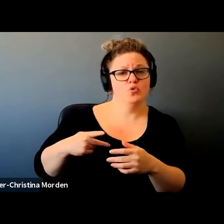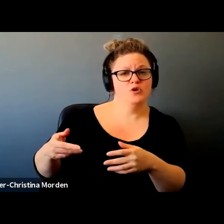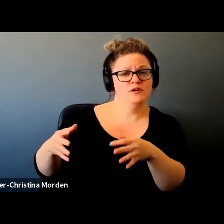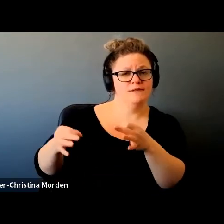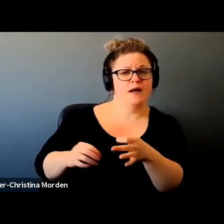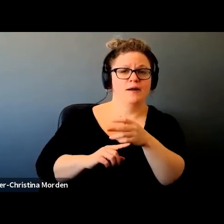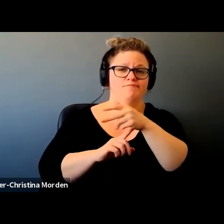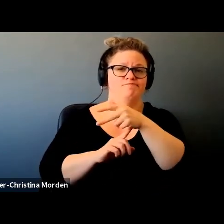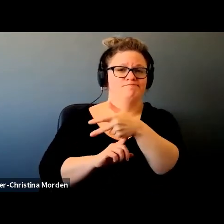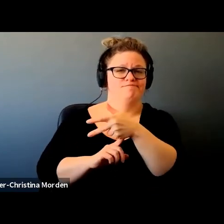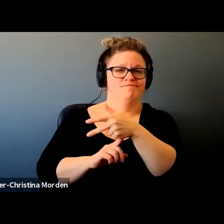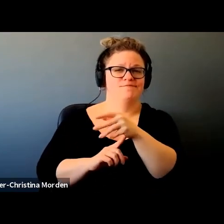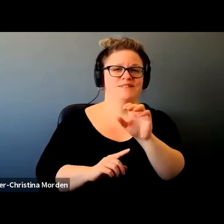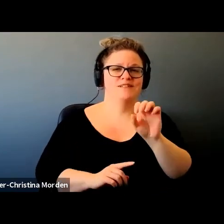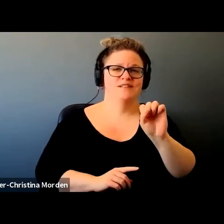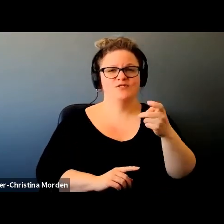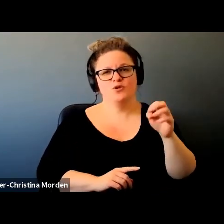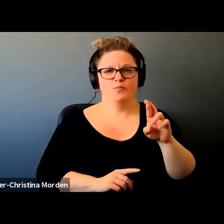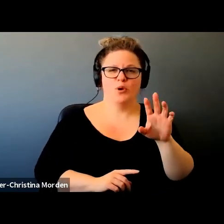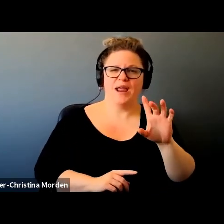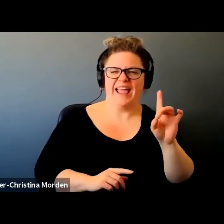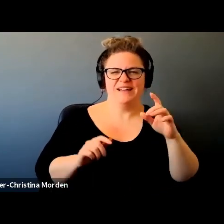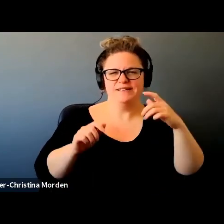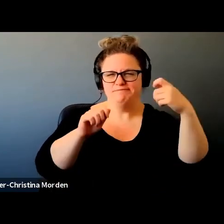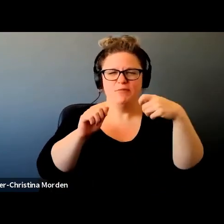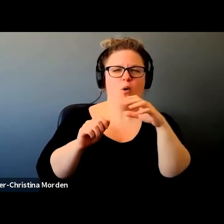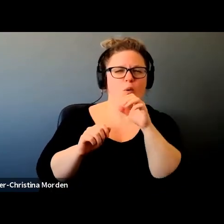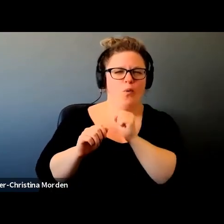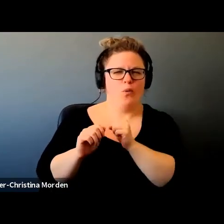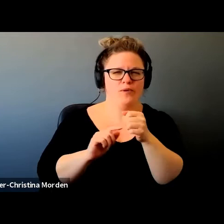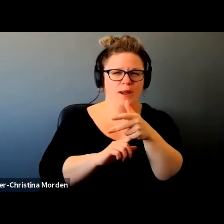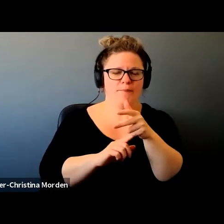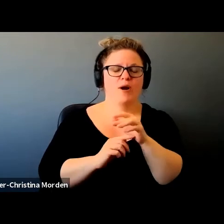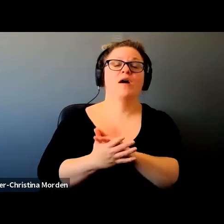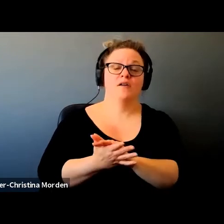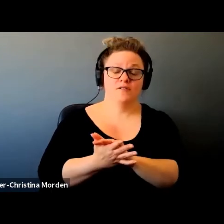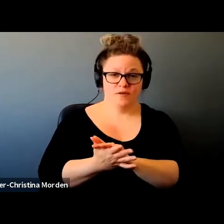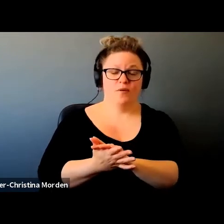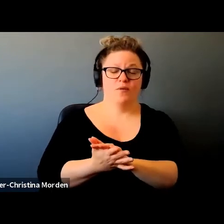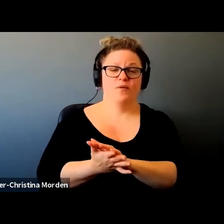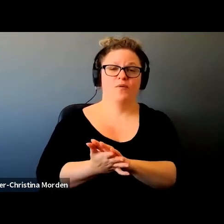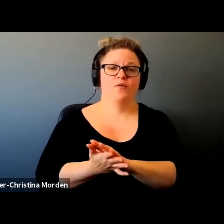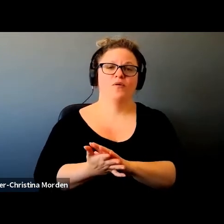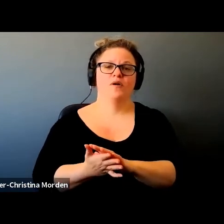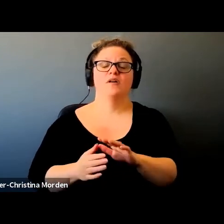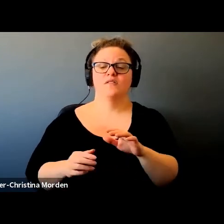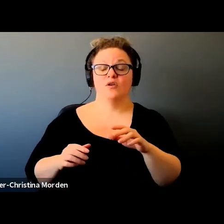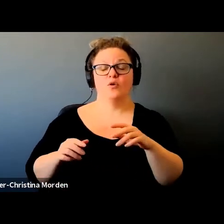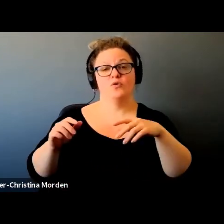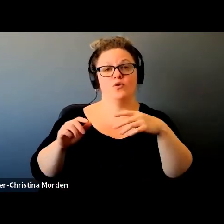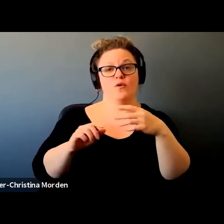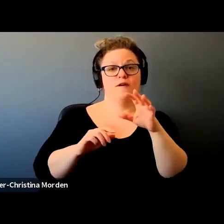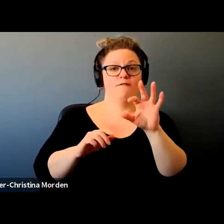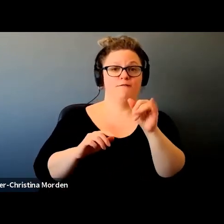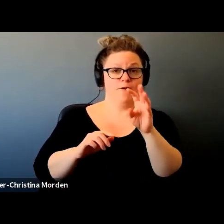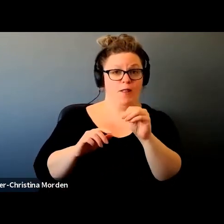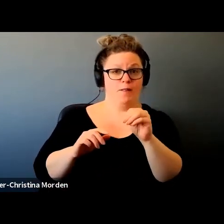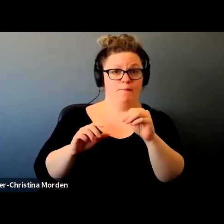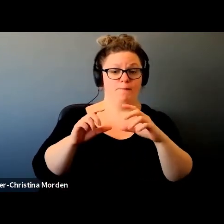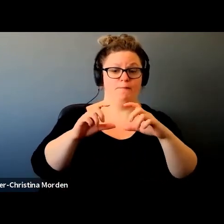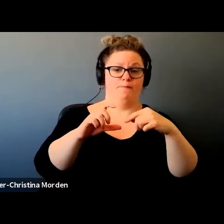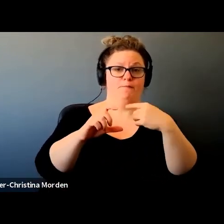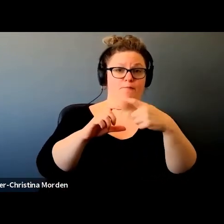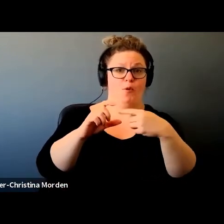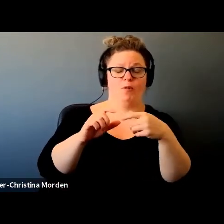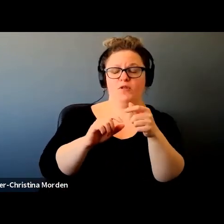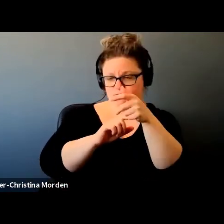are basically, you get a roll of Super 8 film and you film it and you send it away, and the organizers of the festivals we were in develop